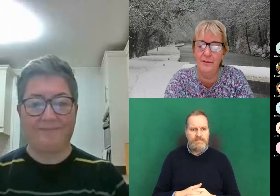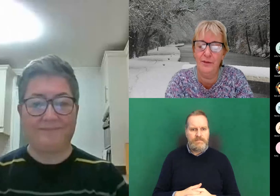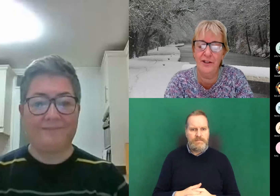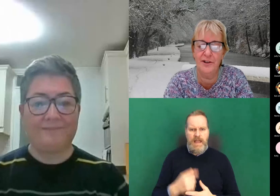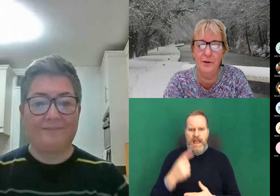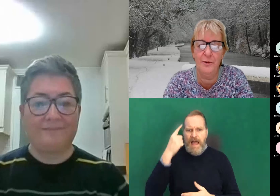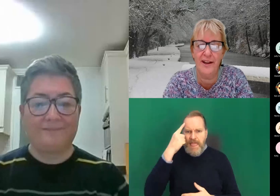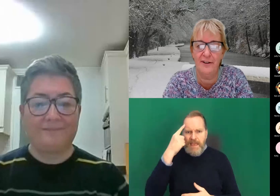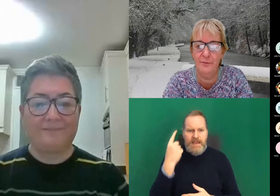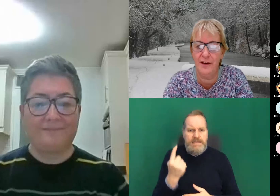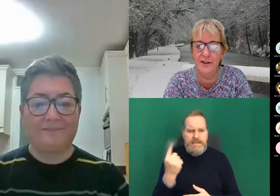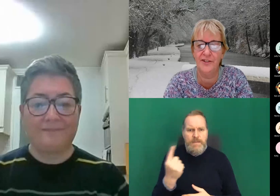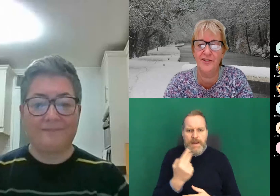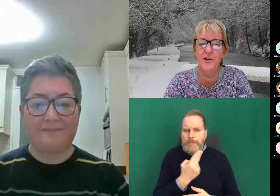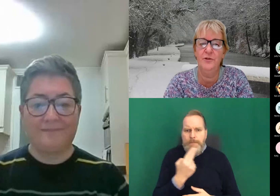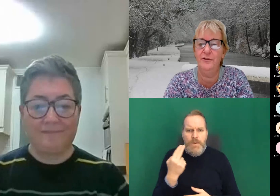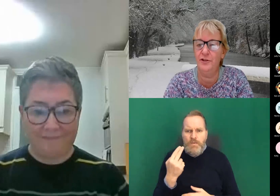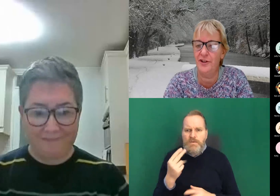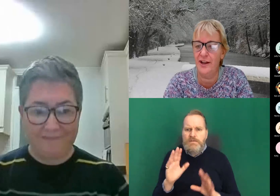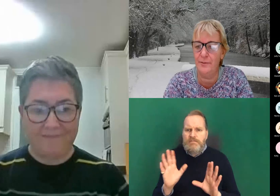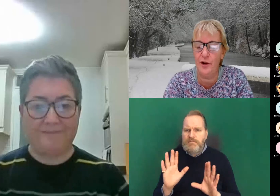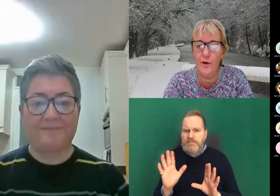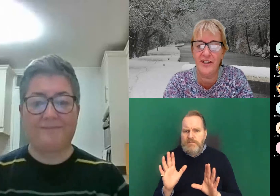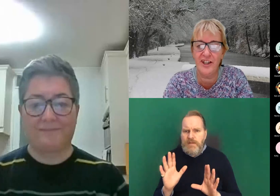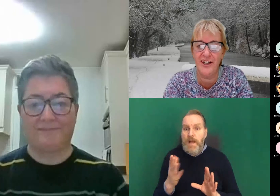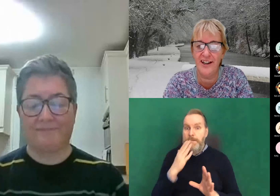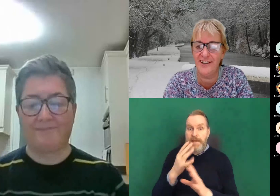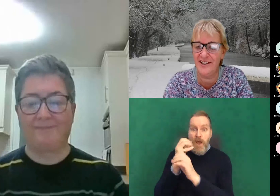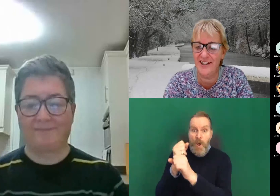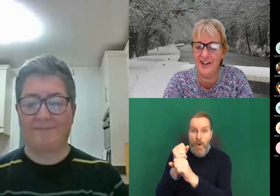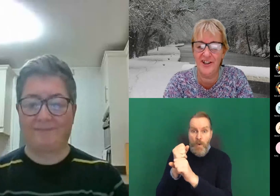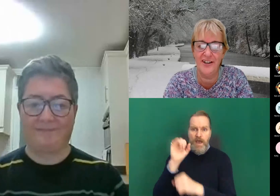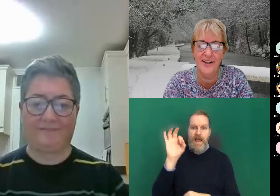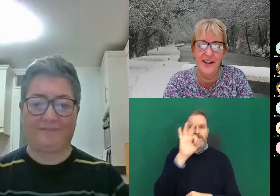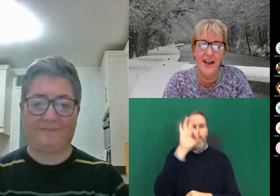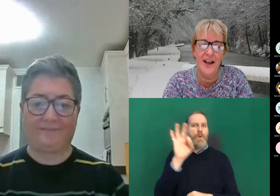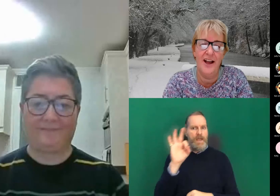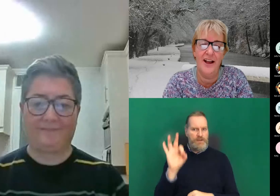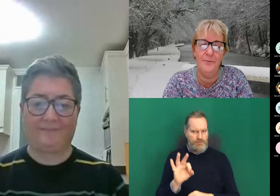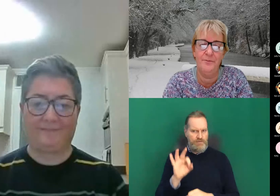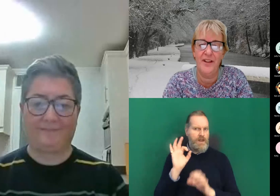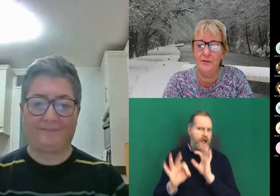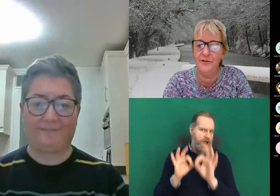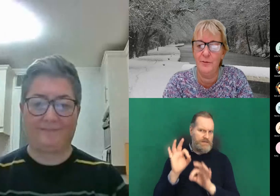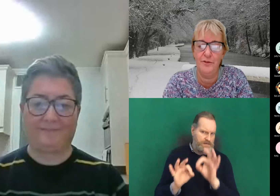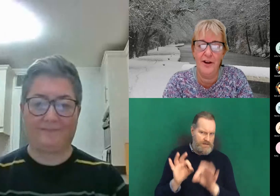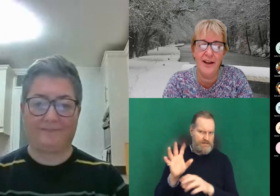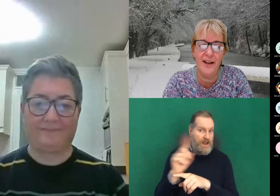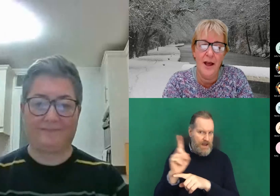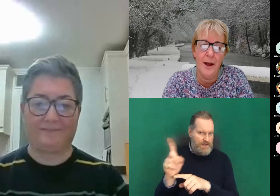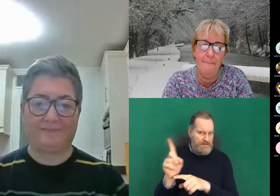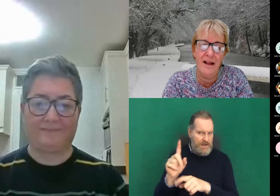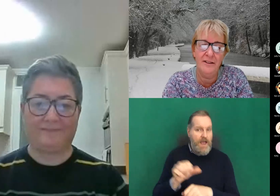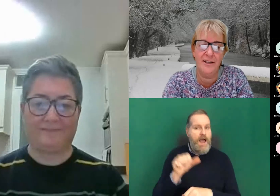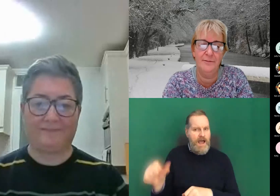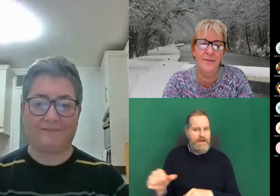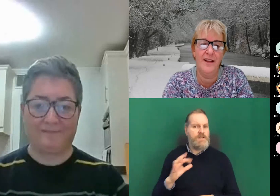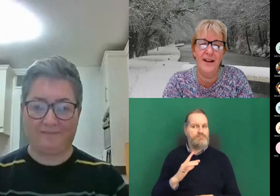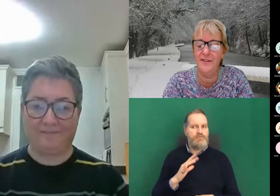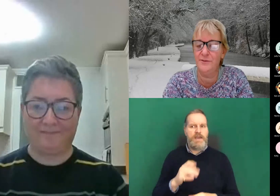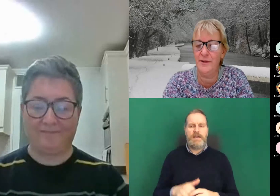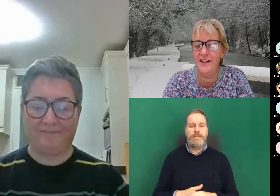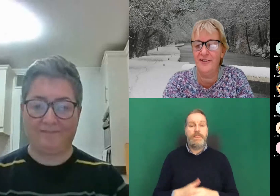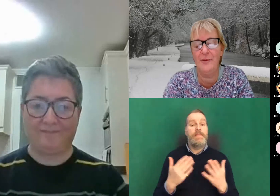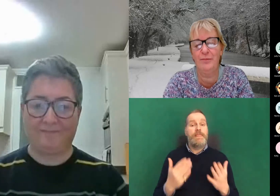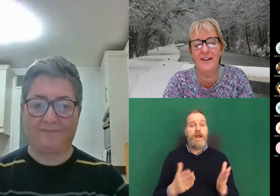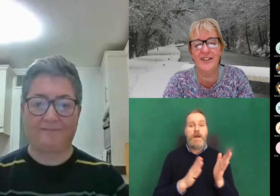mute, but don't go away, Karen, because we've got a question and answer session after the break. Malcolm,